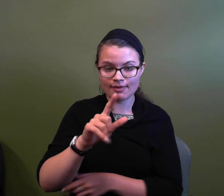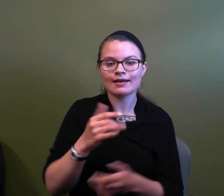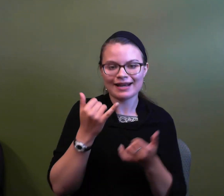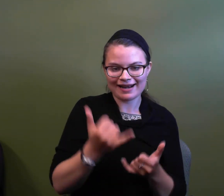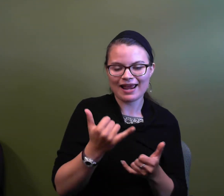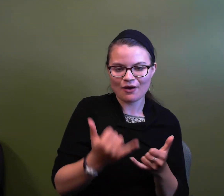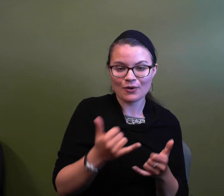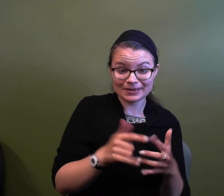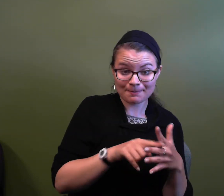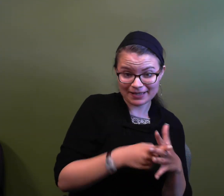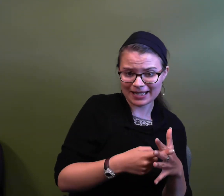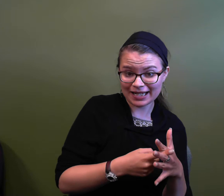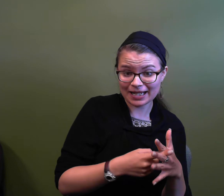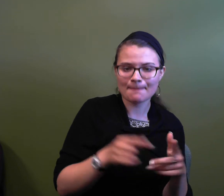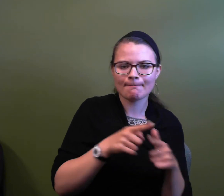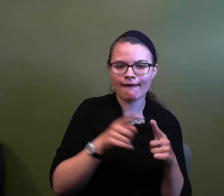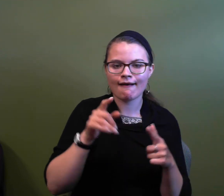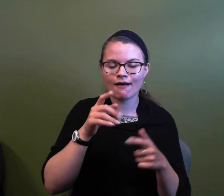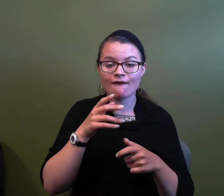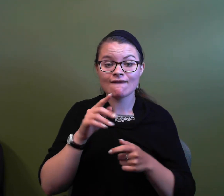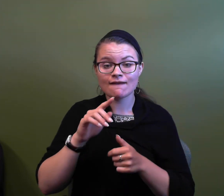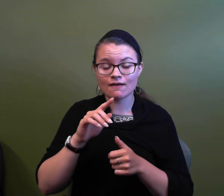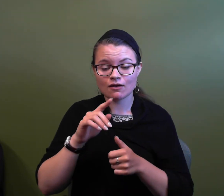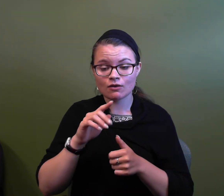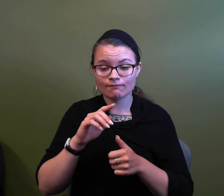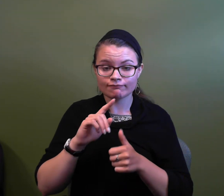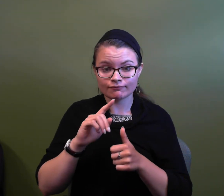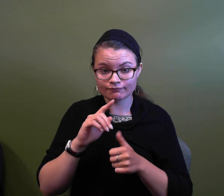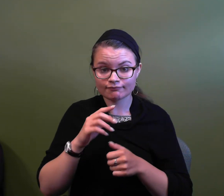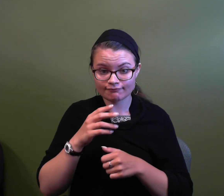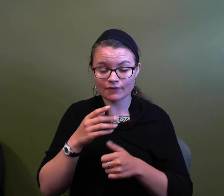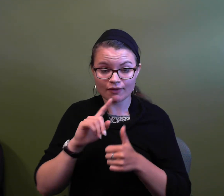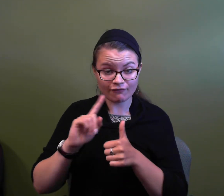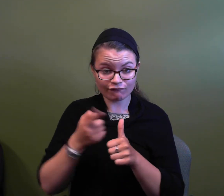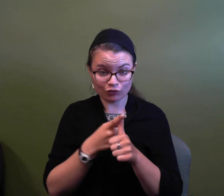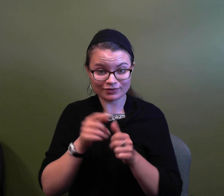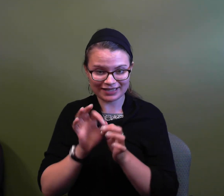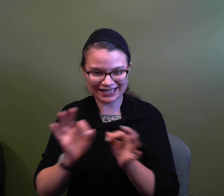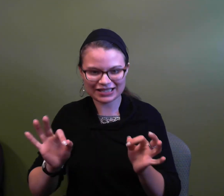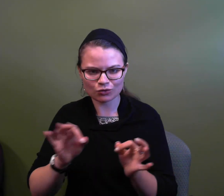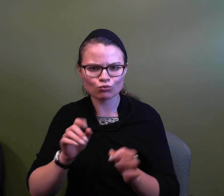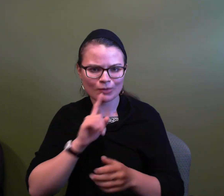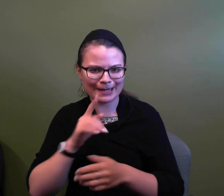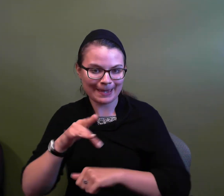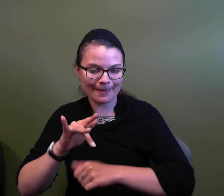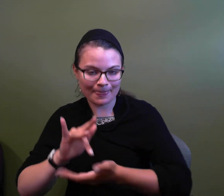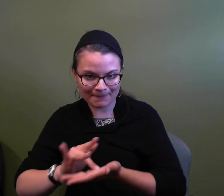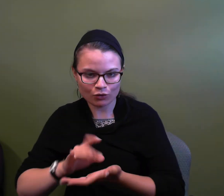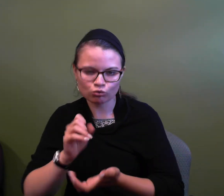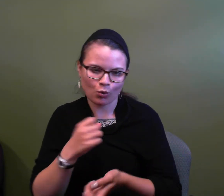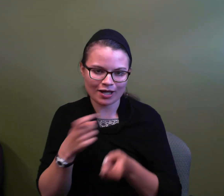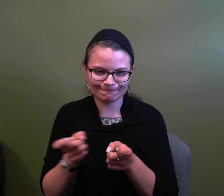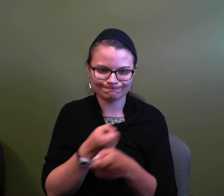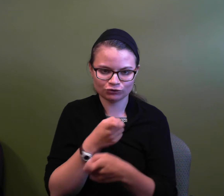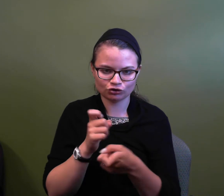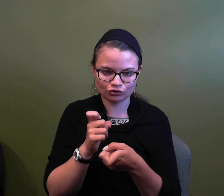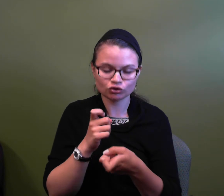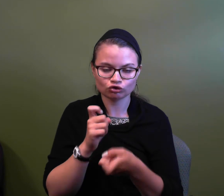You'll also notice we have here in the development of a country, I've changed this to